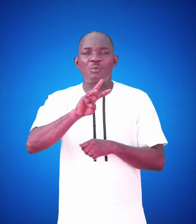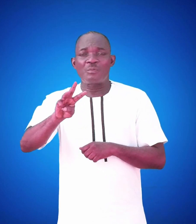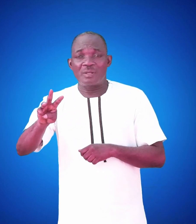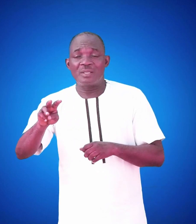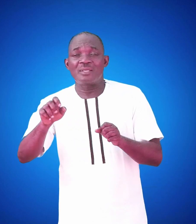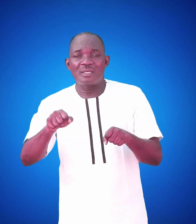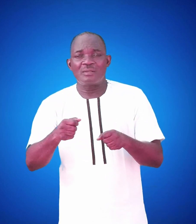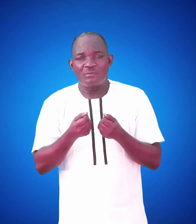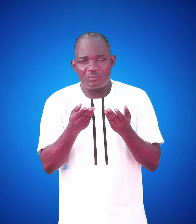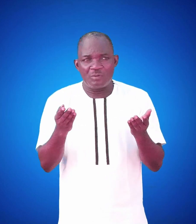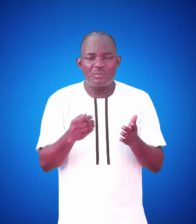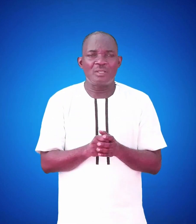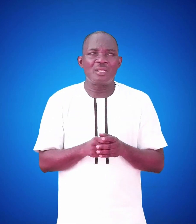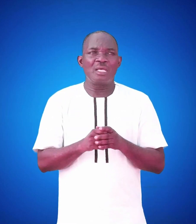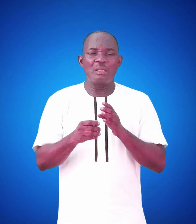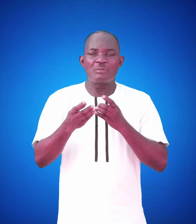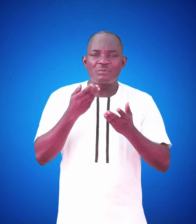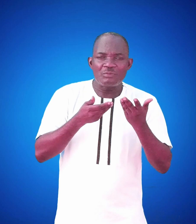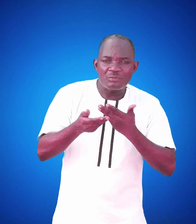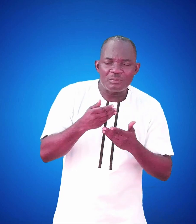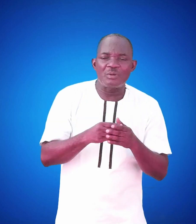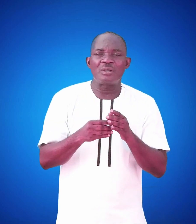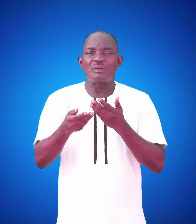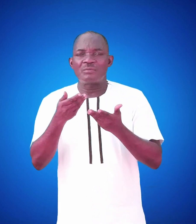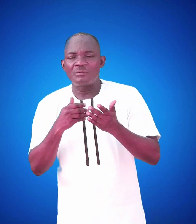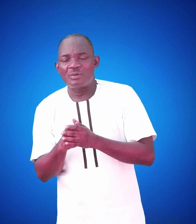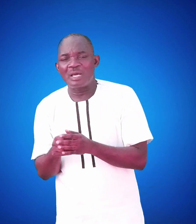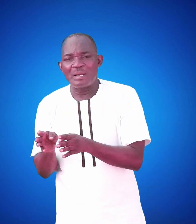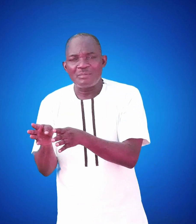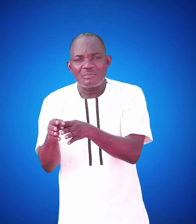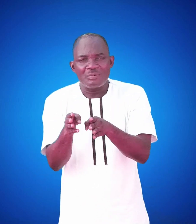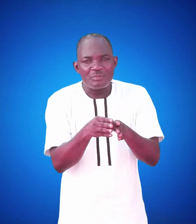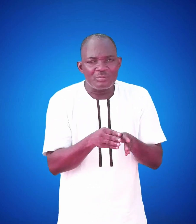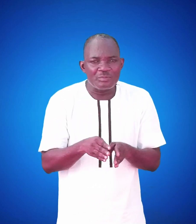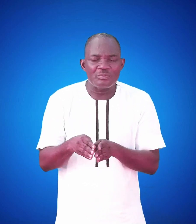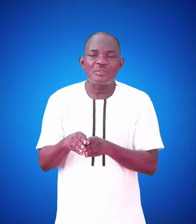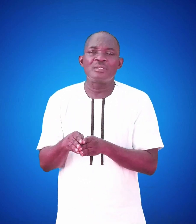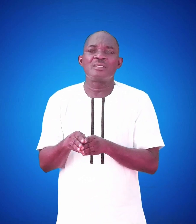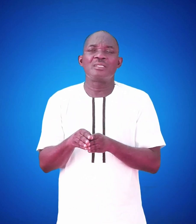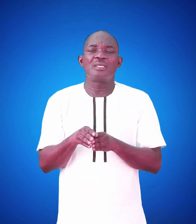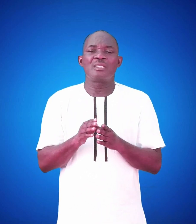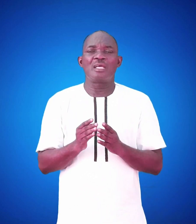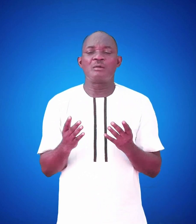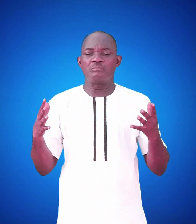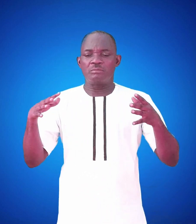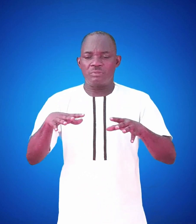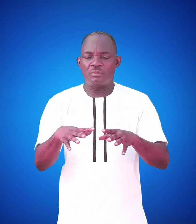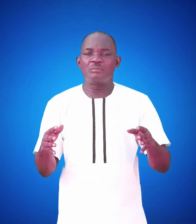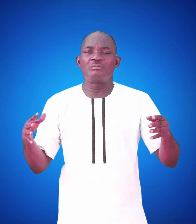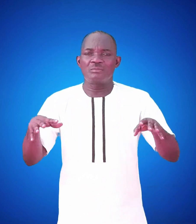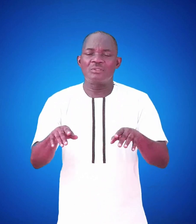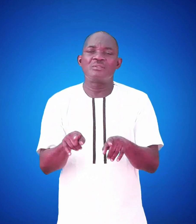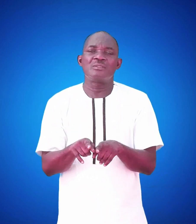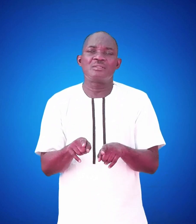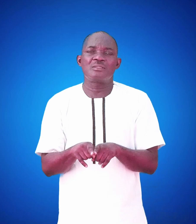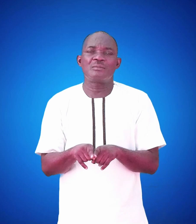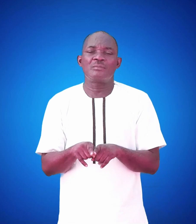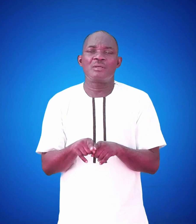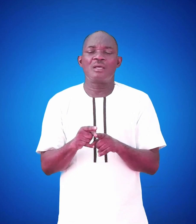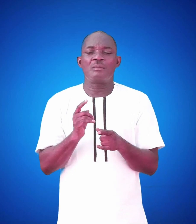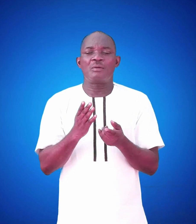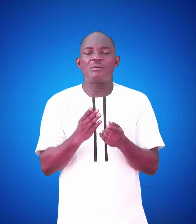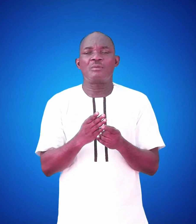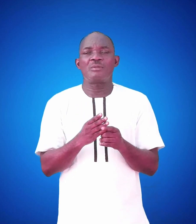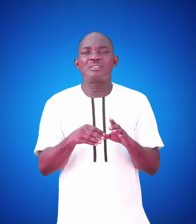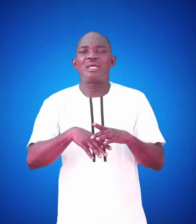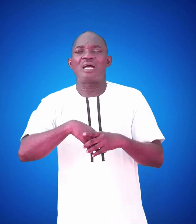website, dialogues, meetings, derbers, and